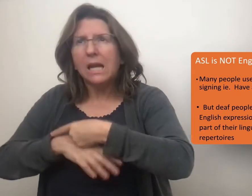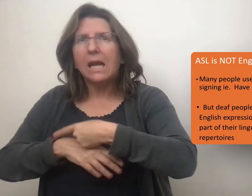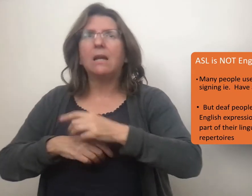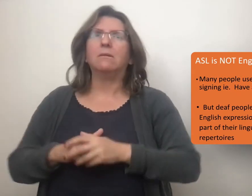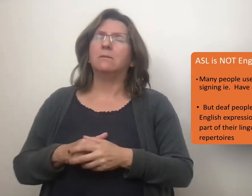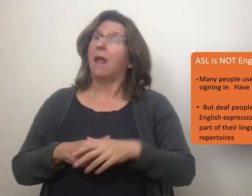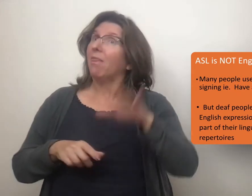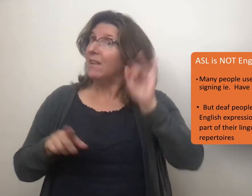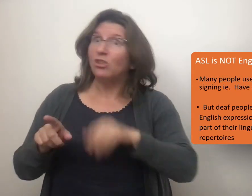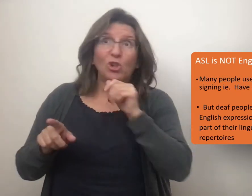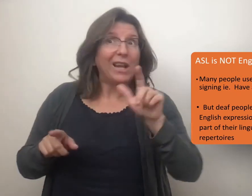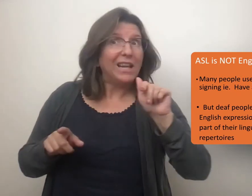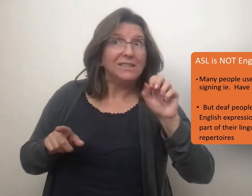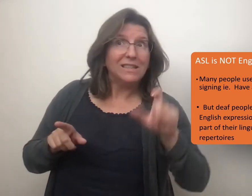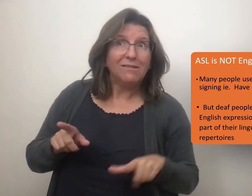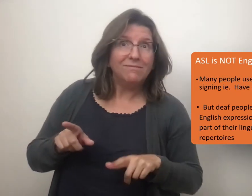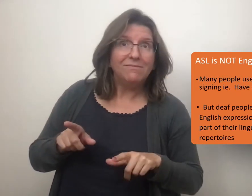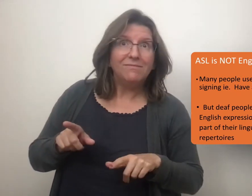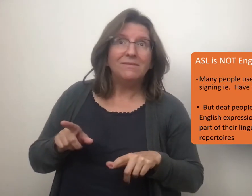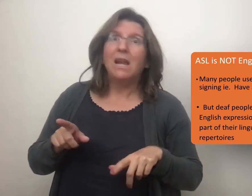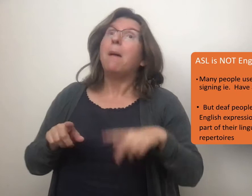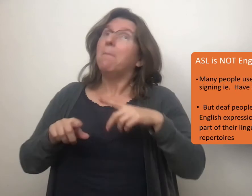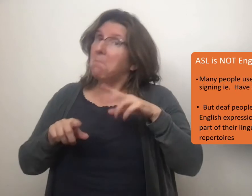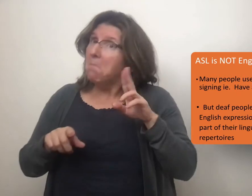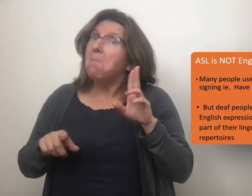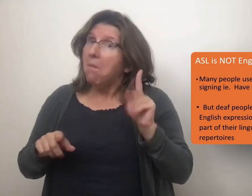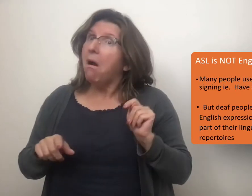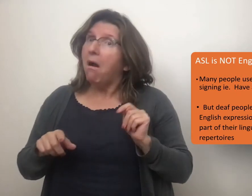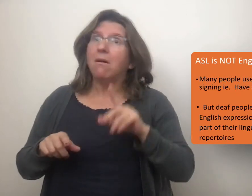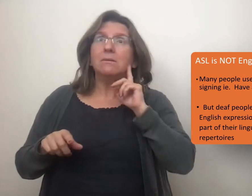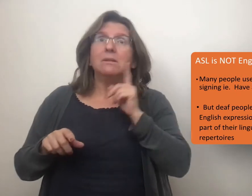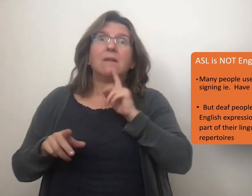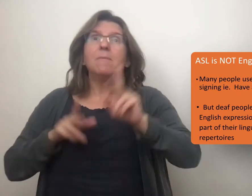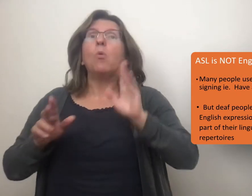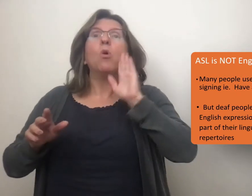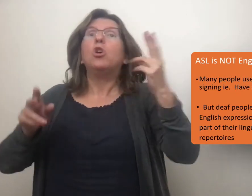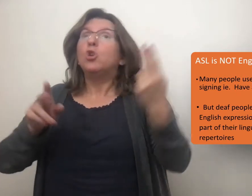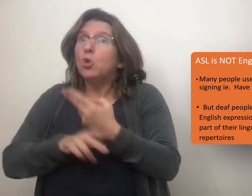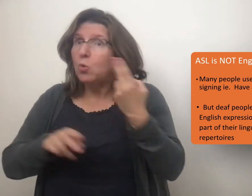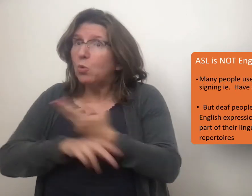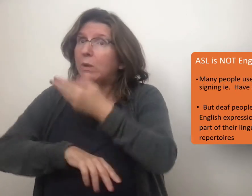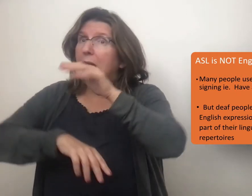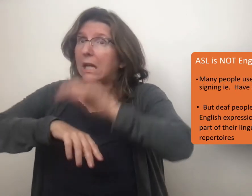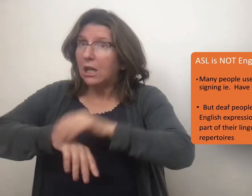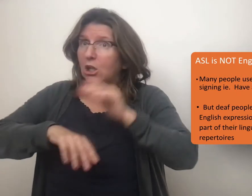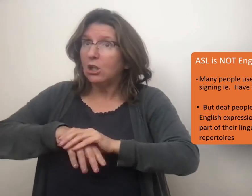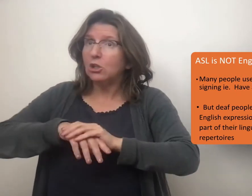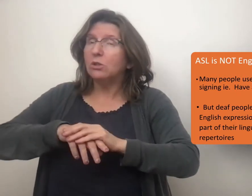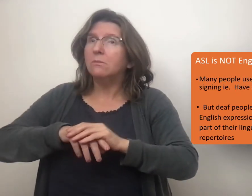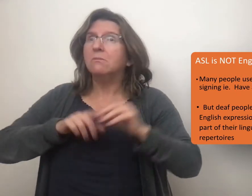ASL. These English intrusions have been incorporated into the pragmatics of many deaf people's daily communication